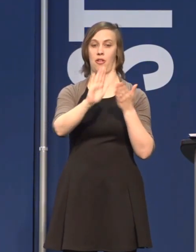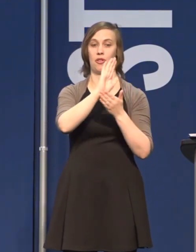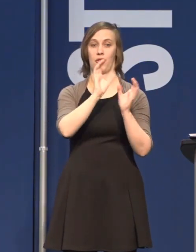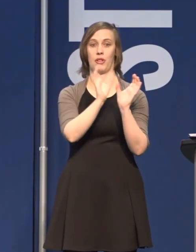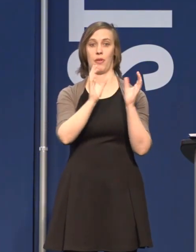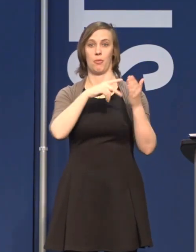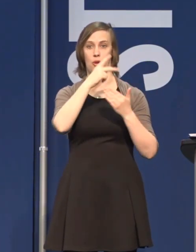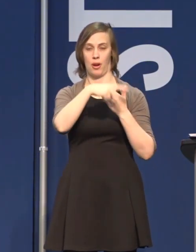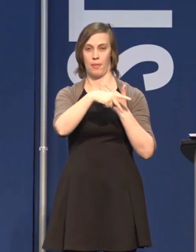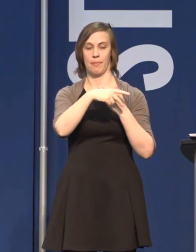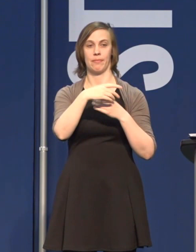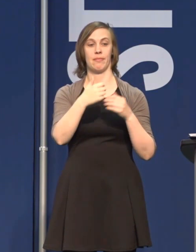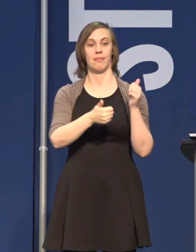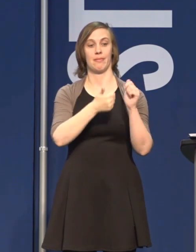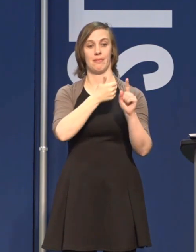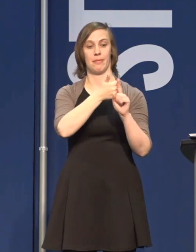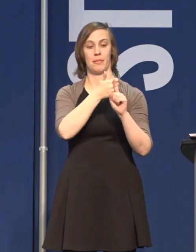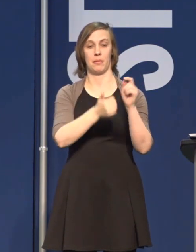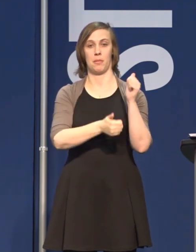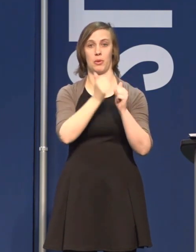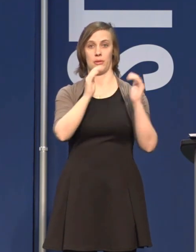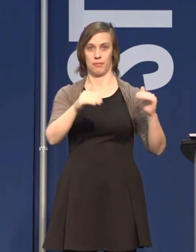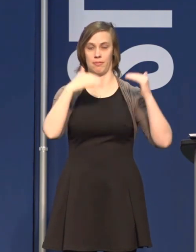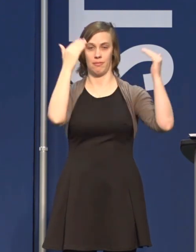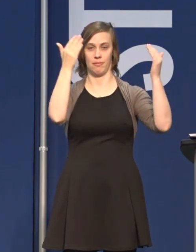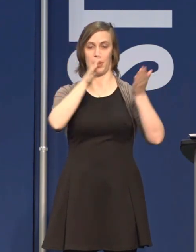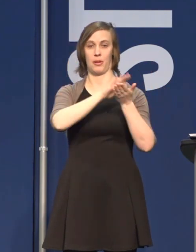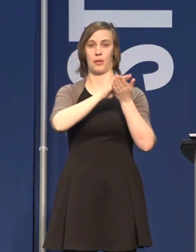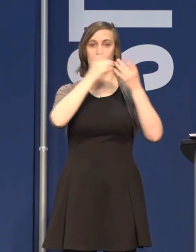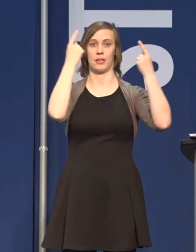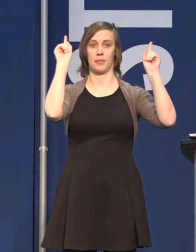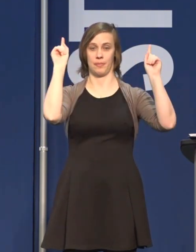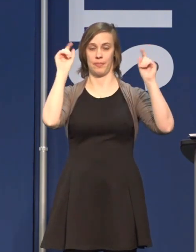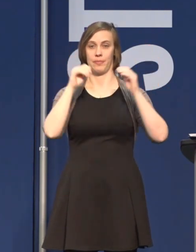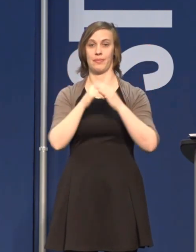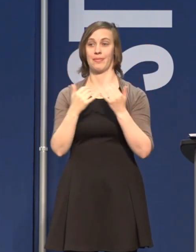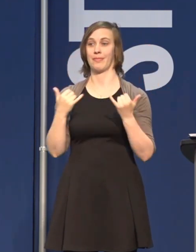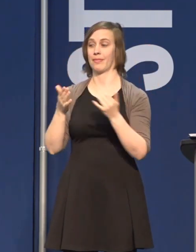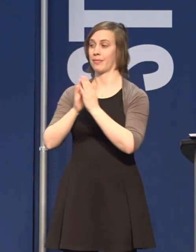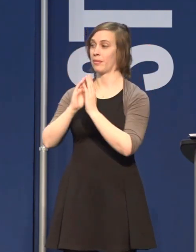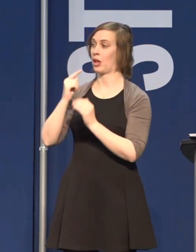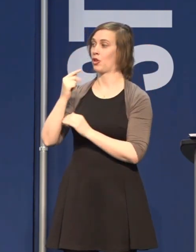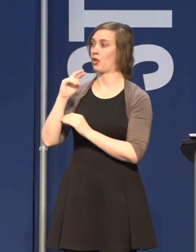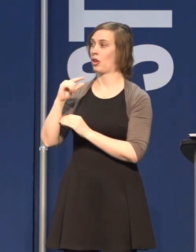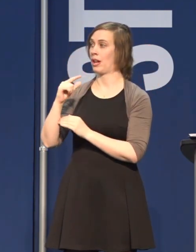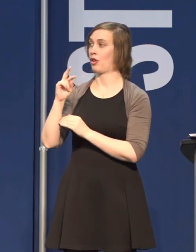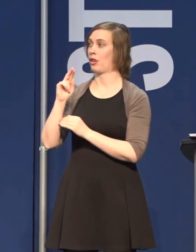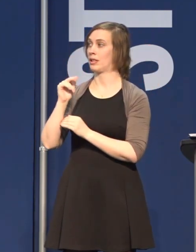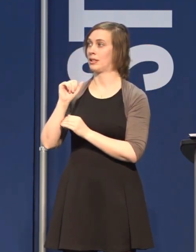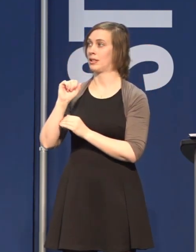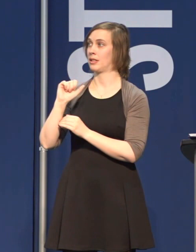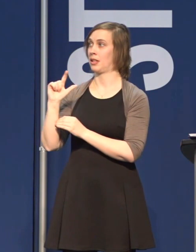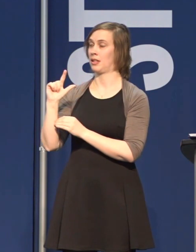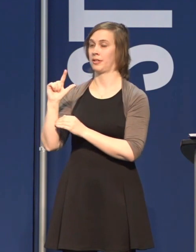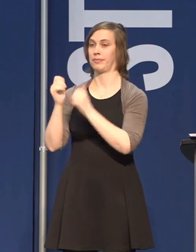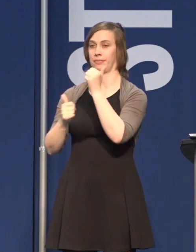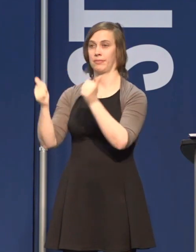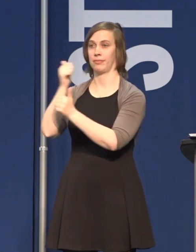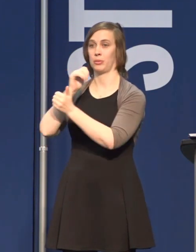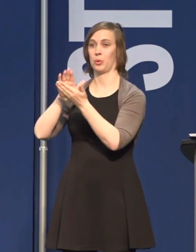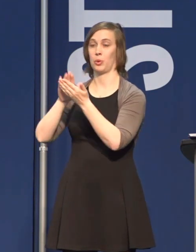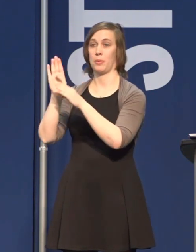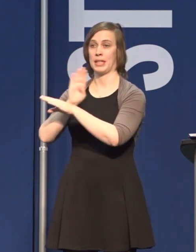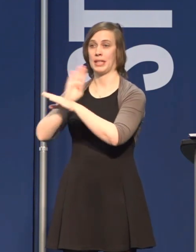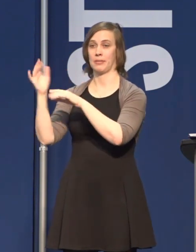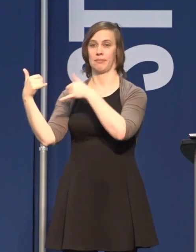has achieved the highest academic standing. I now ask Greg Russell, Dean, School of Business, to present this